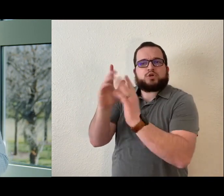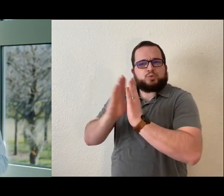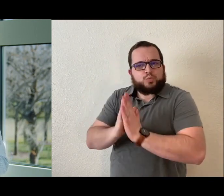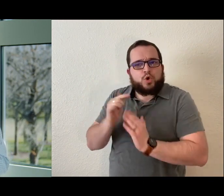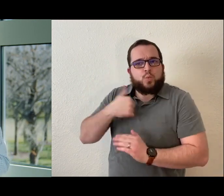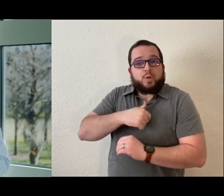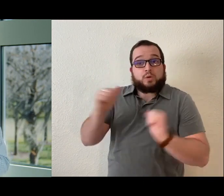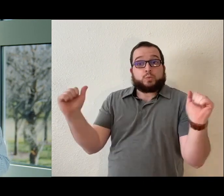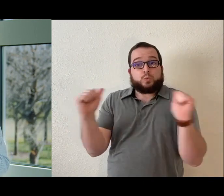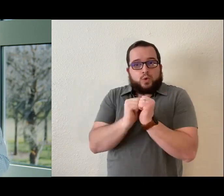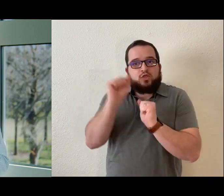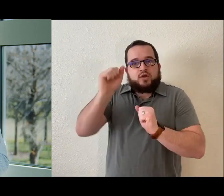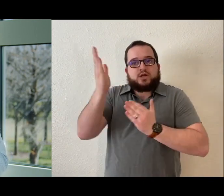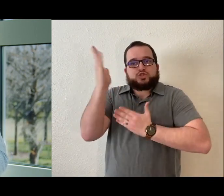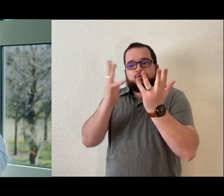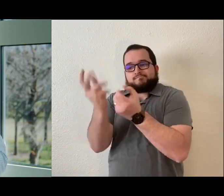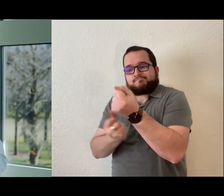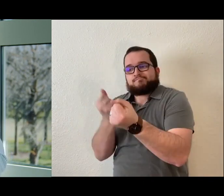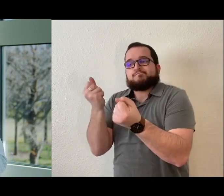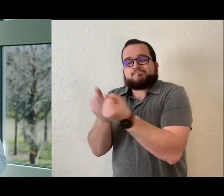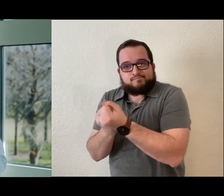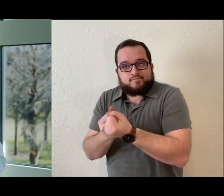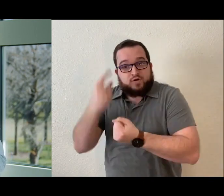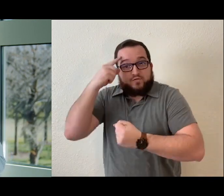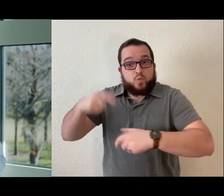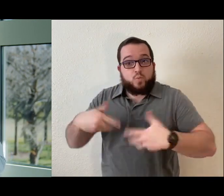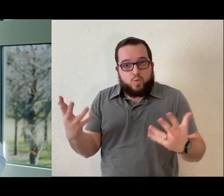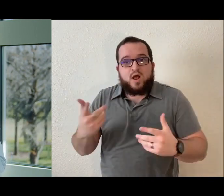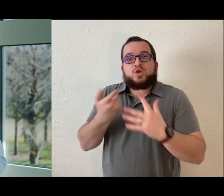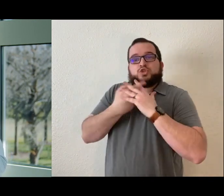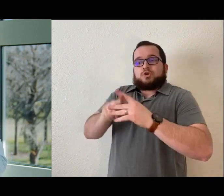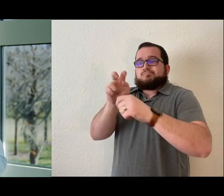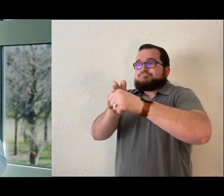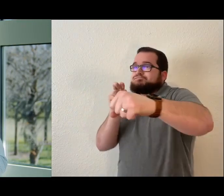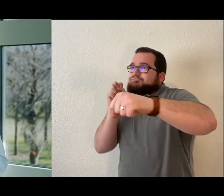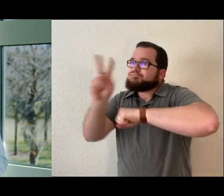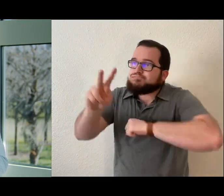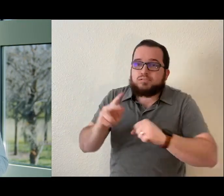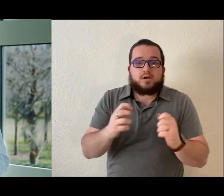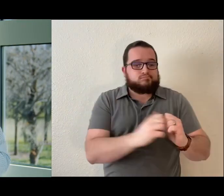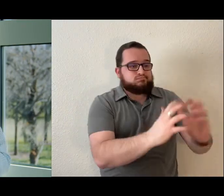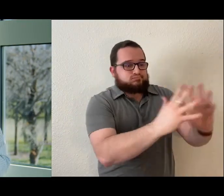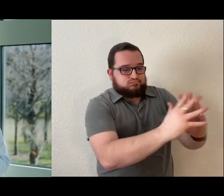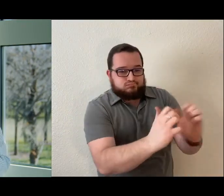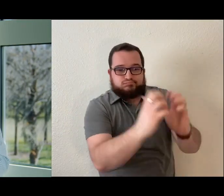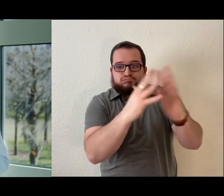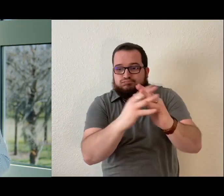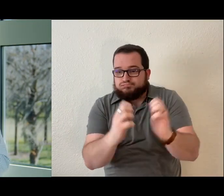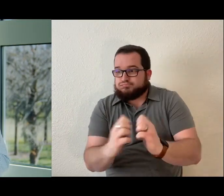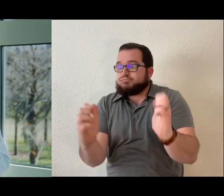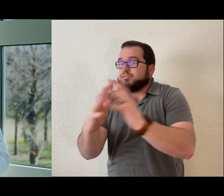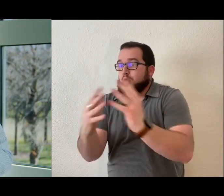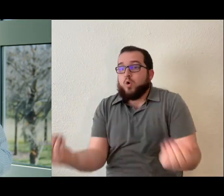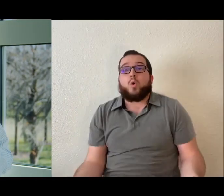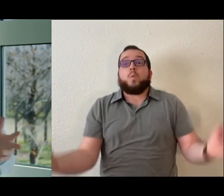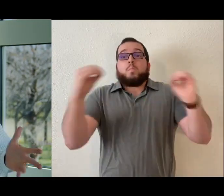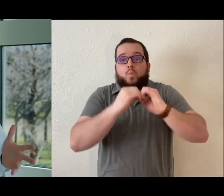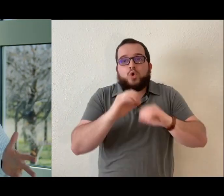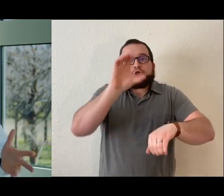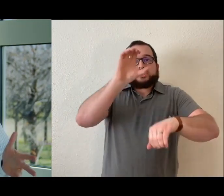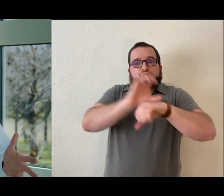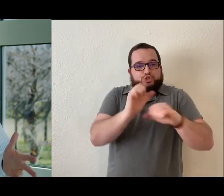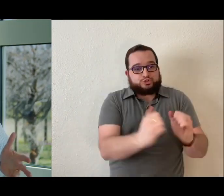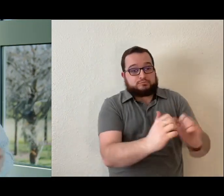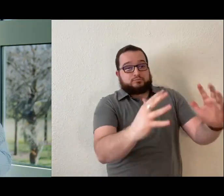with the global body of Christ to courageously take up the mantle of catalyzing, multiplying, and supporting